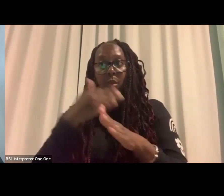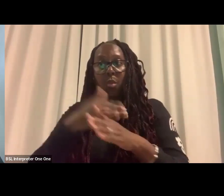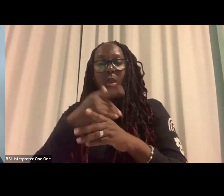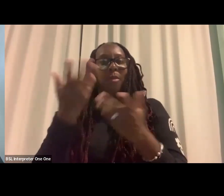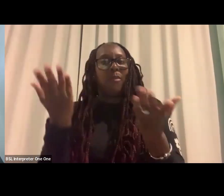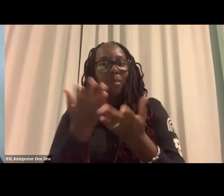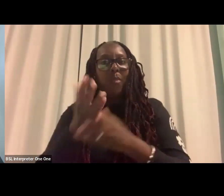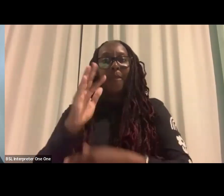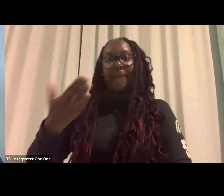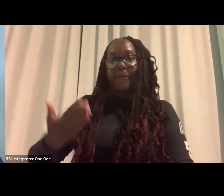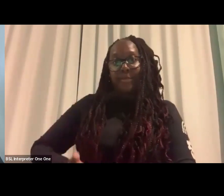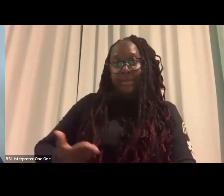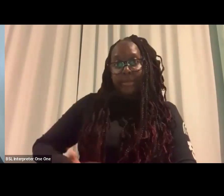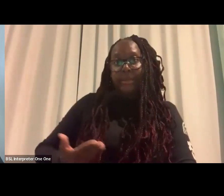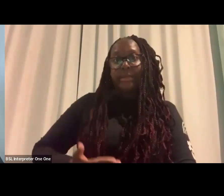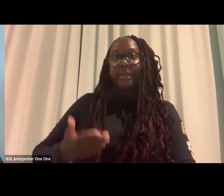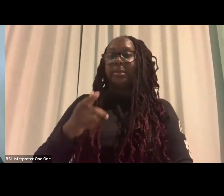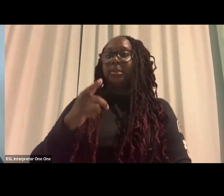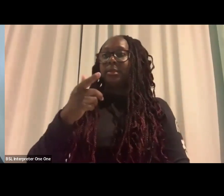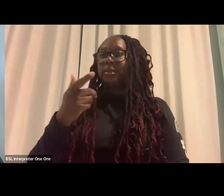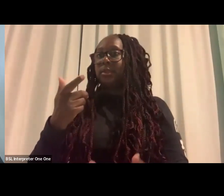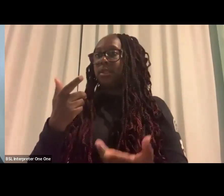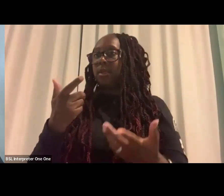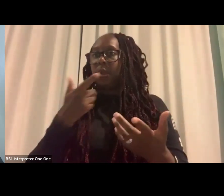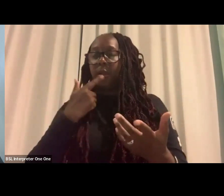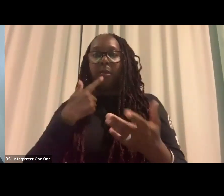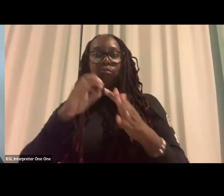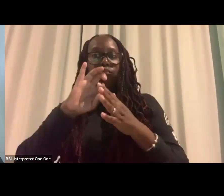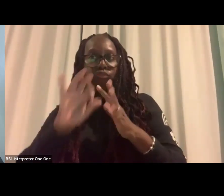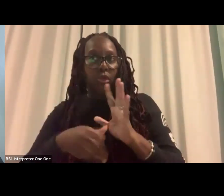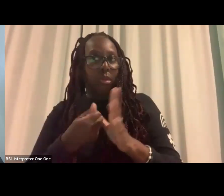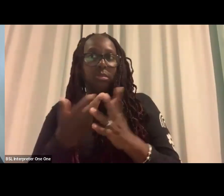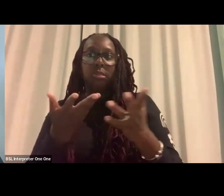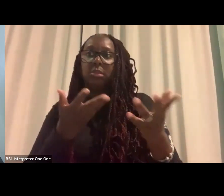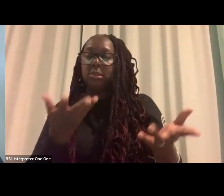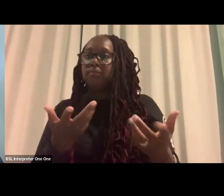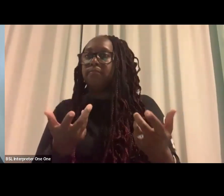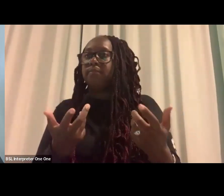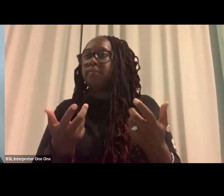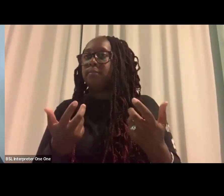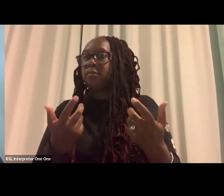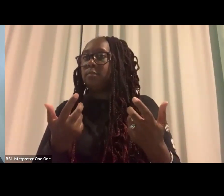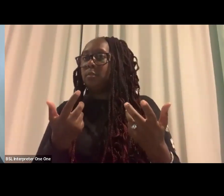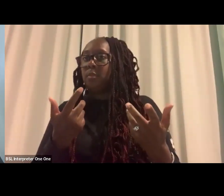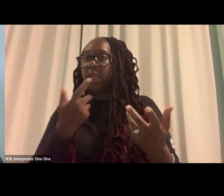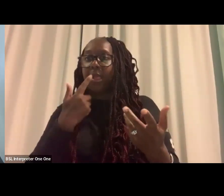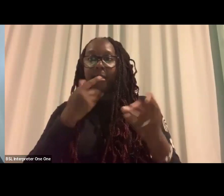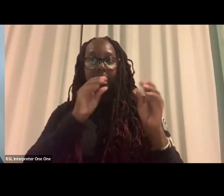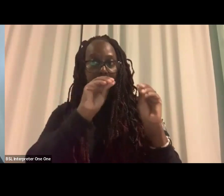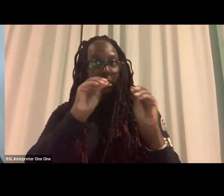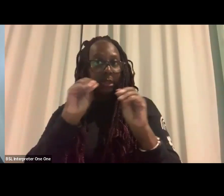enterprises, and also used as a framework for project impact studies, and also a GNH in